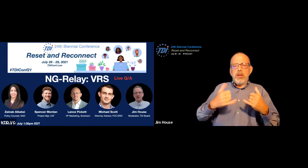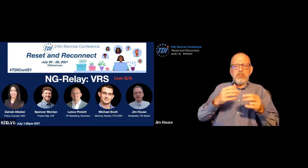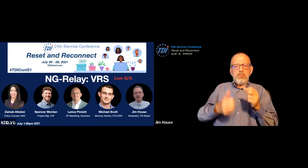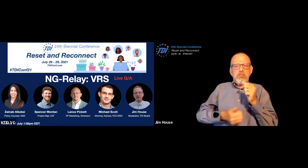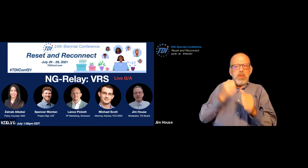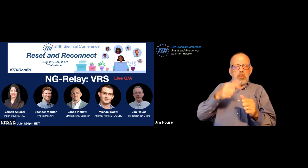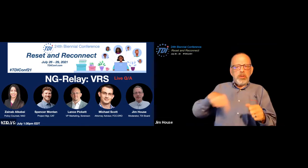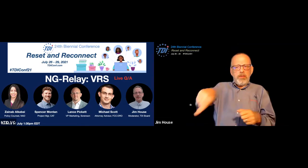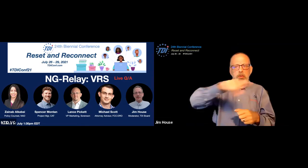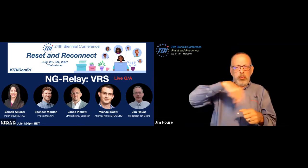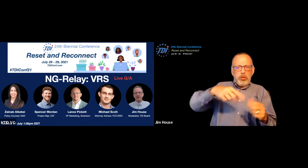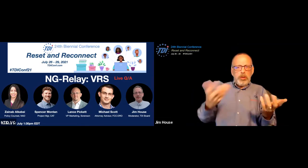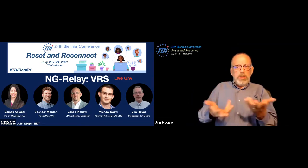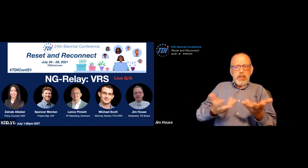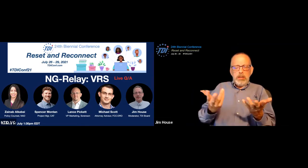So